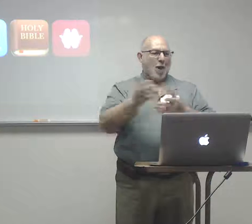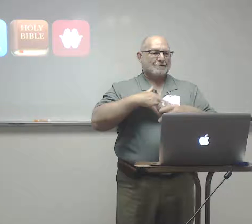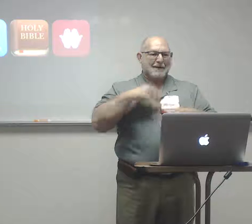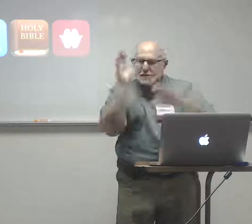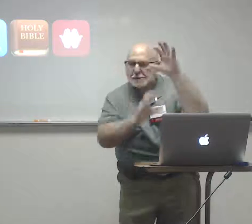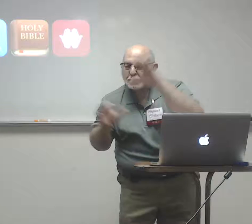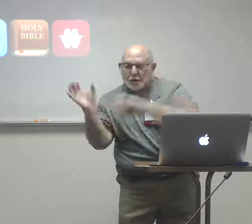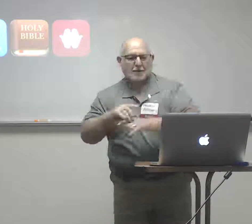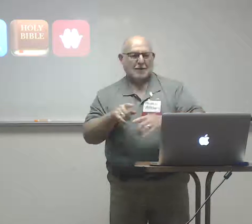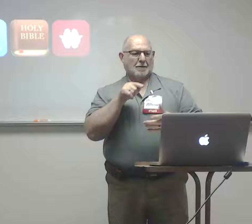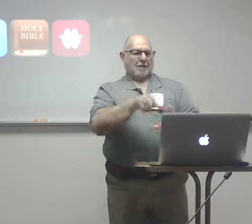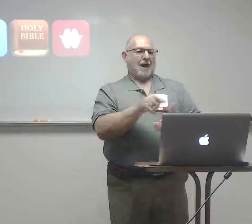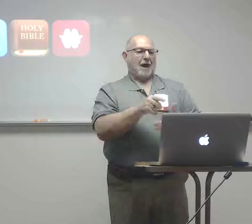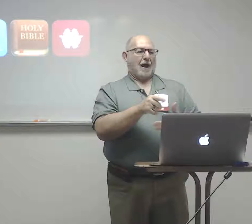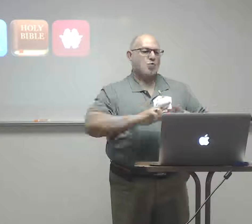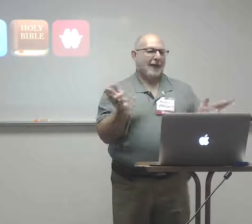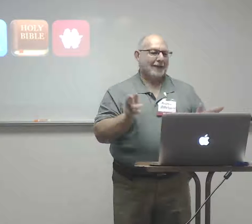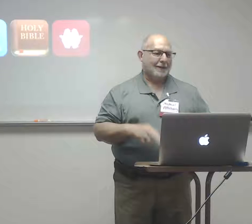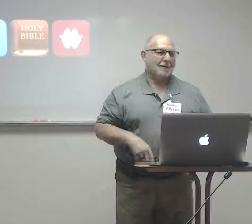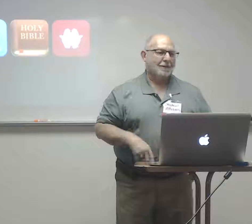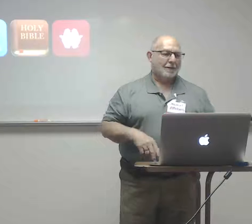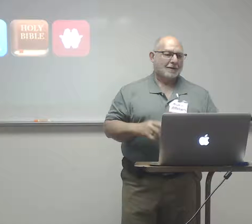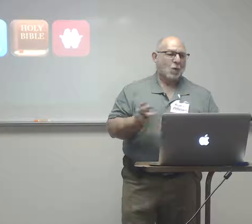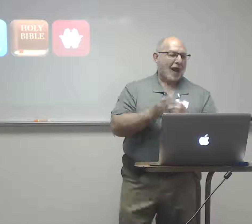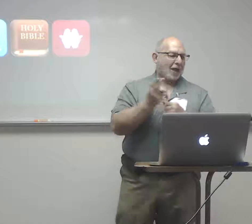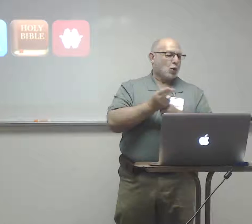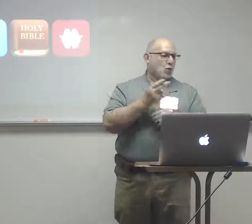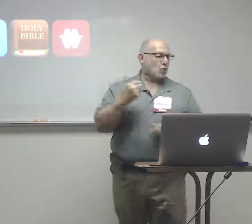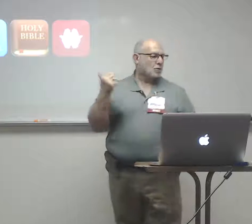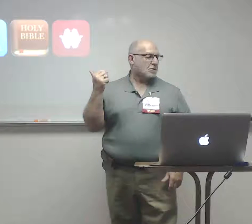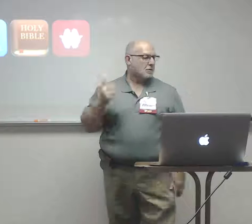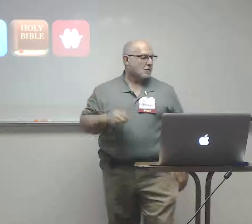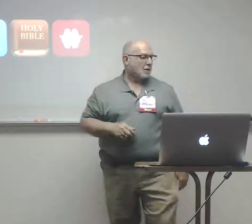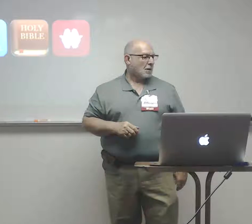but there writing what I use.